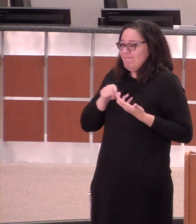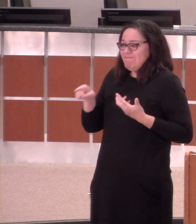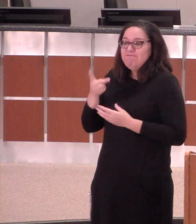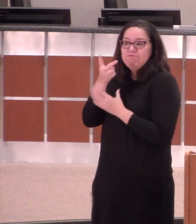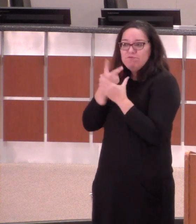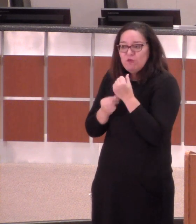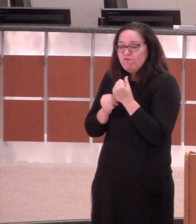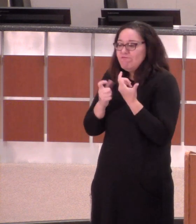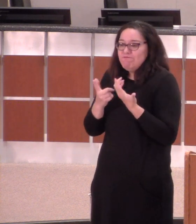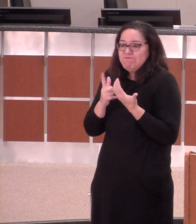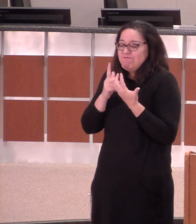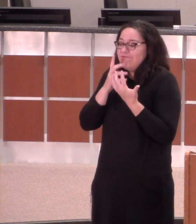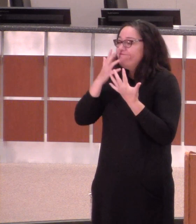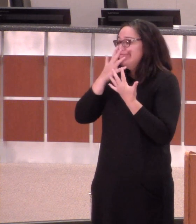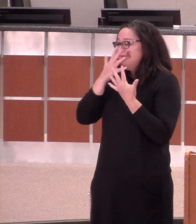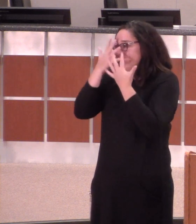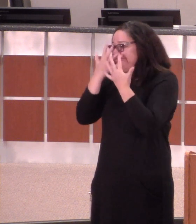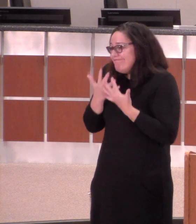unfortunately,